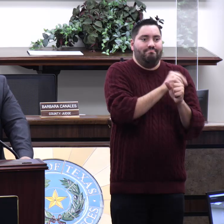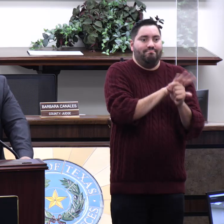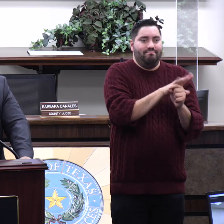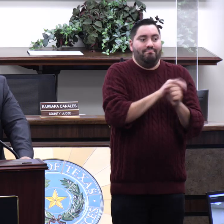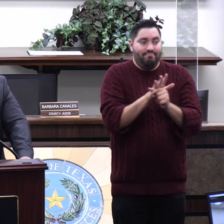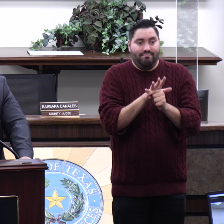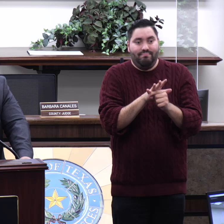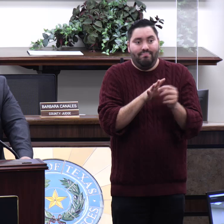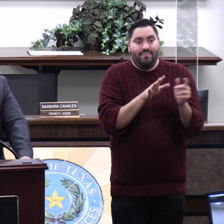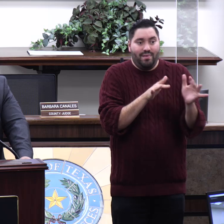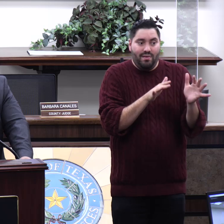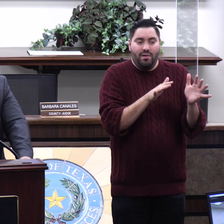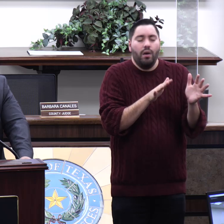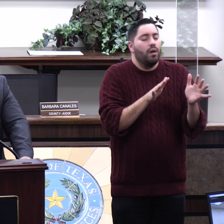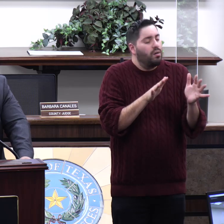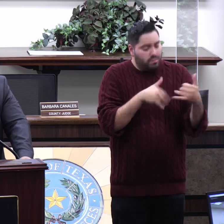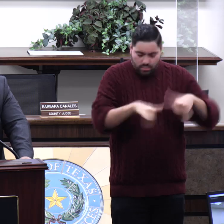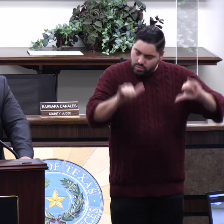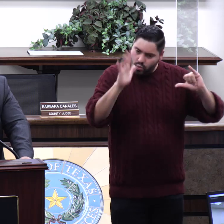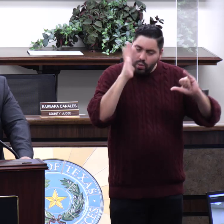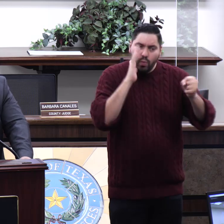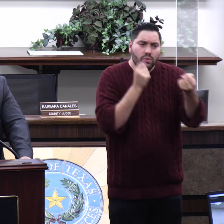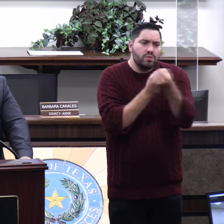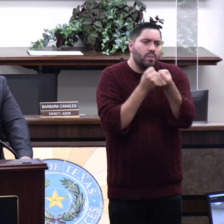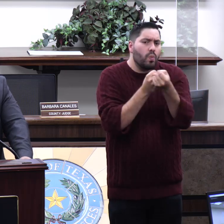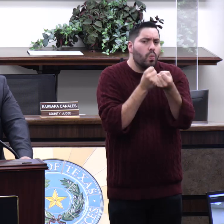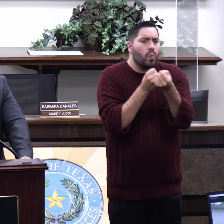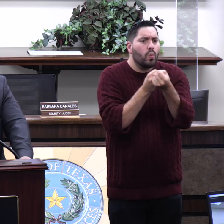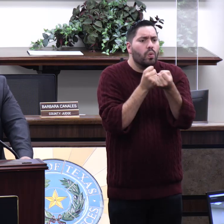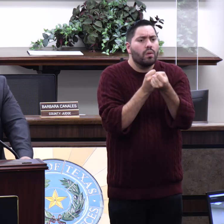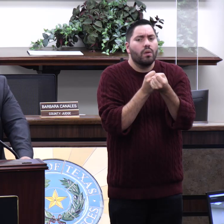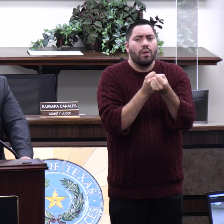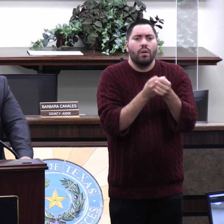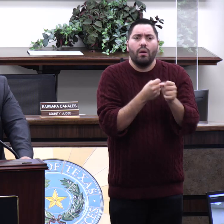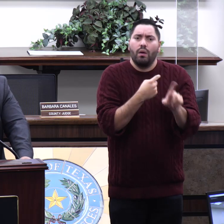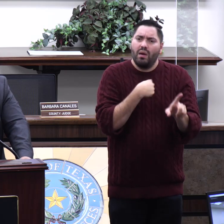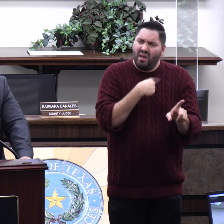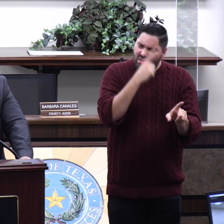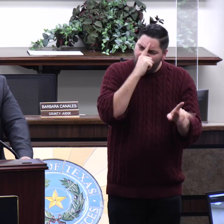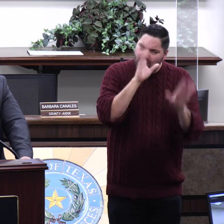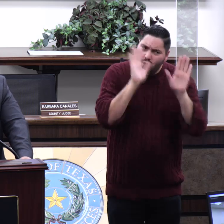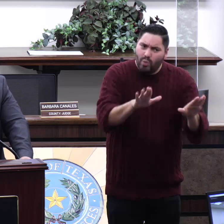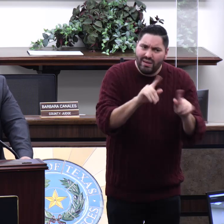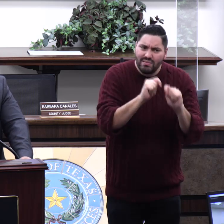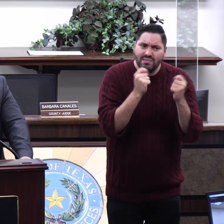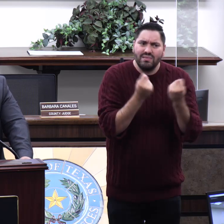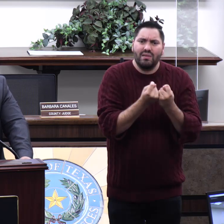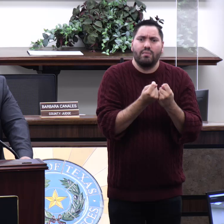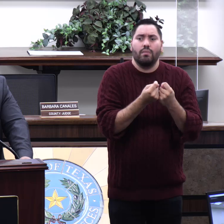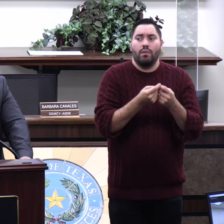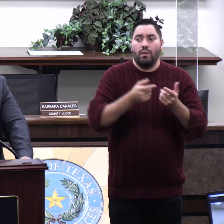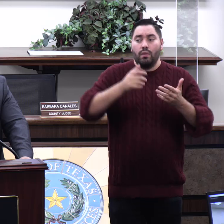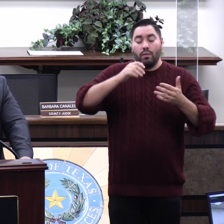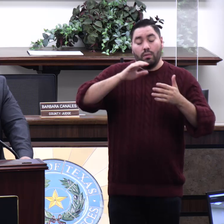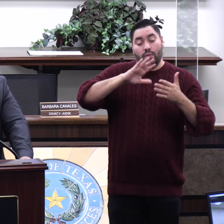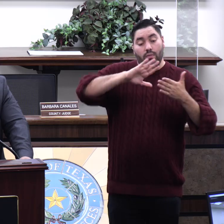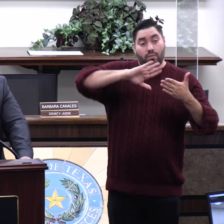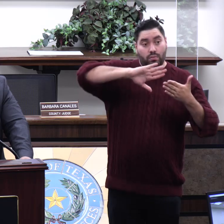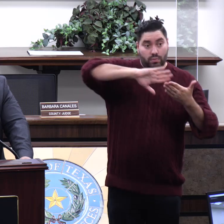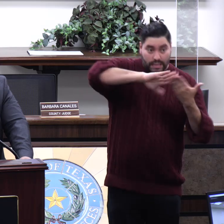to support the excellent work of what I believe is a great team of a county, city health